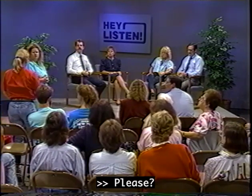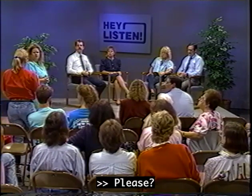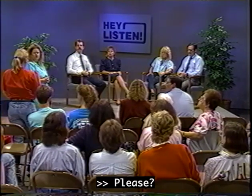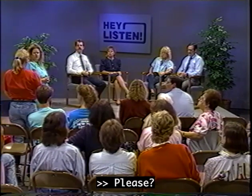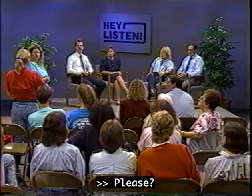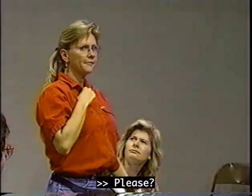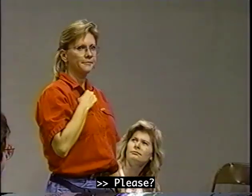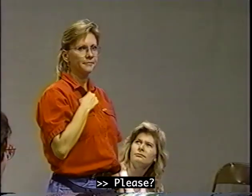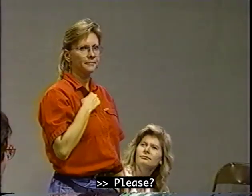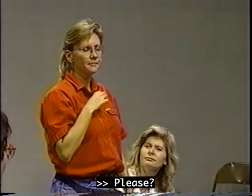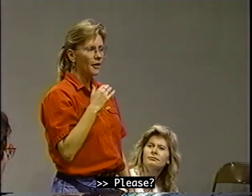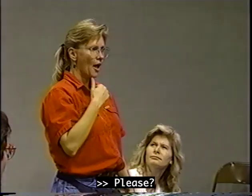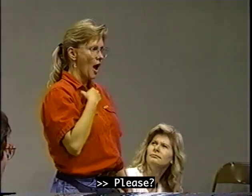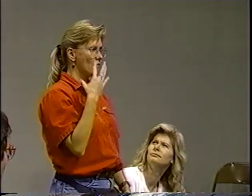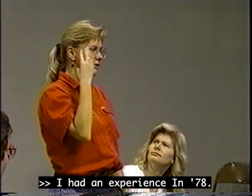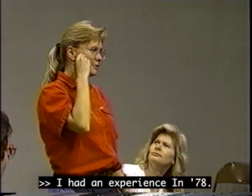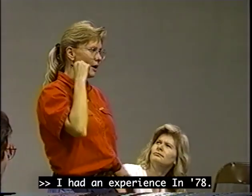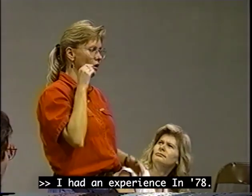Please.